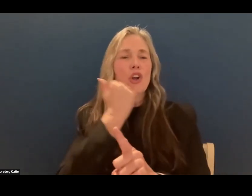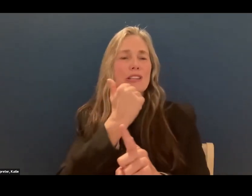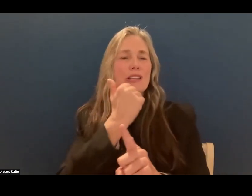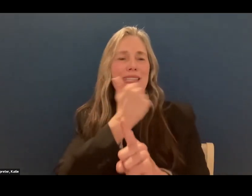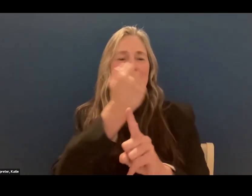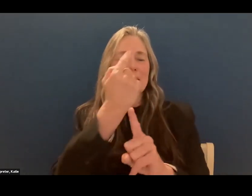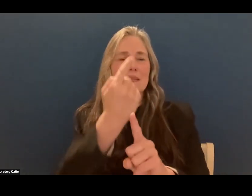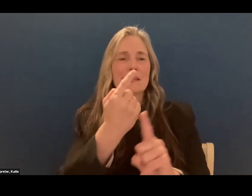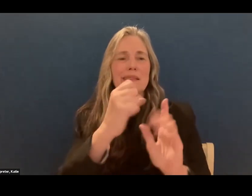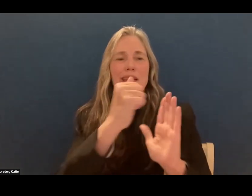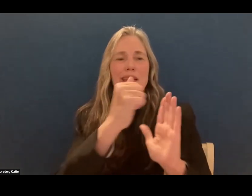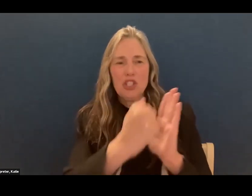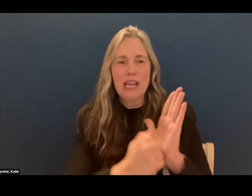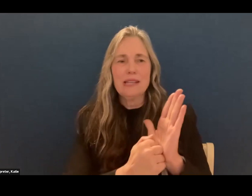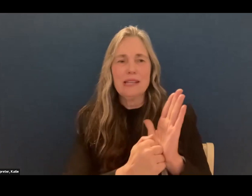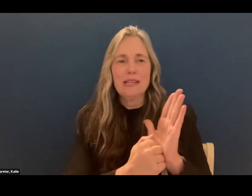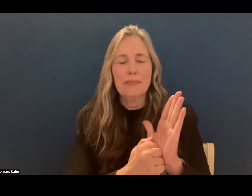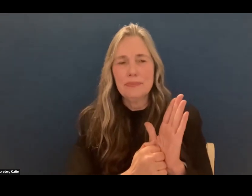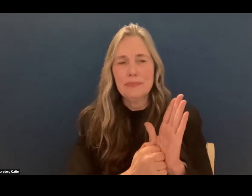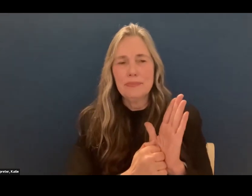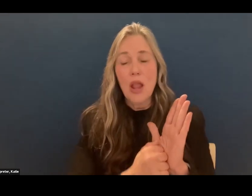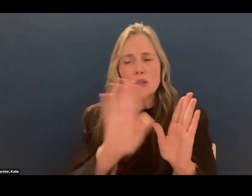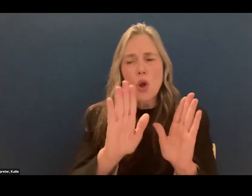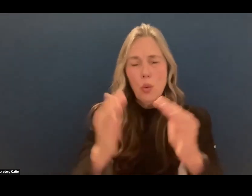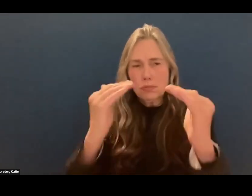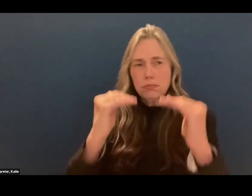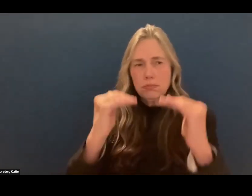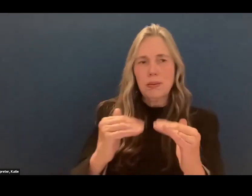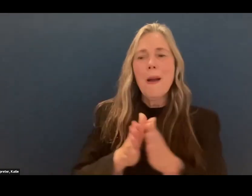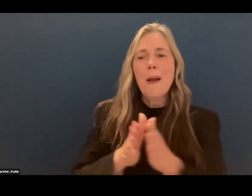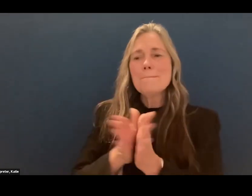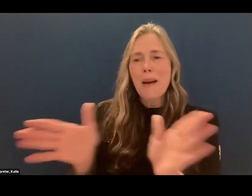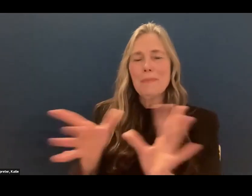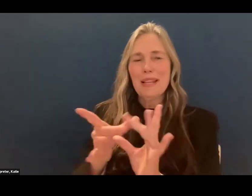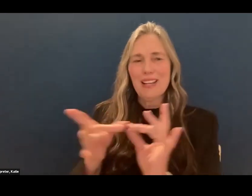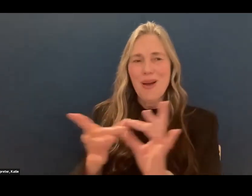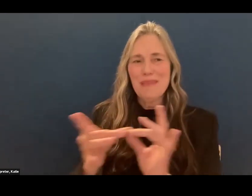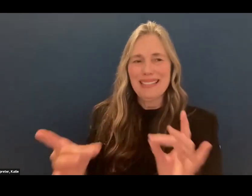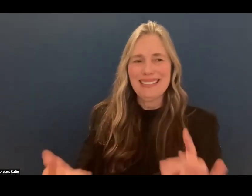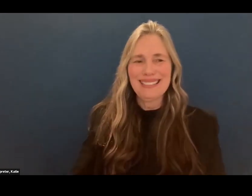you bring it? Okay. Oh, public comment. I'm sorry. You were on your way up.